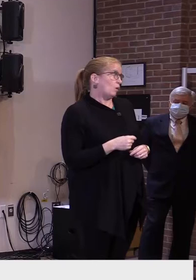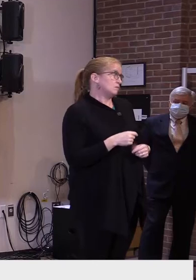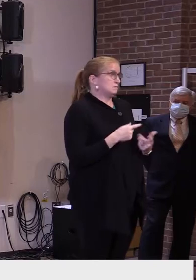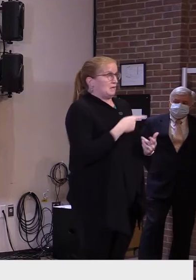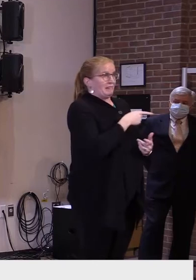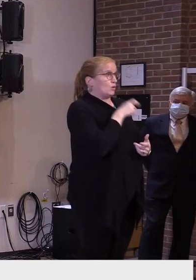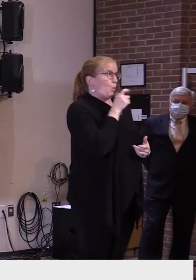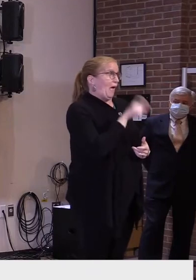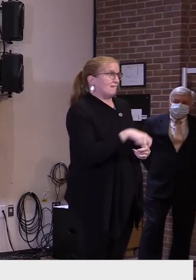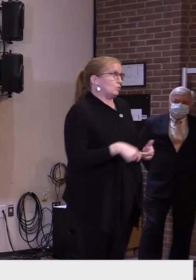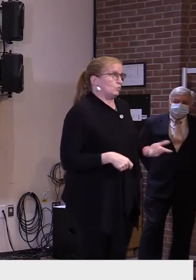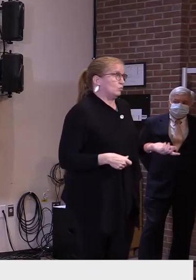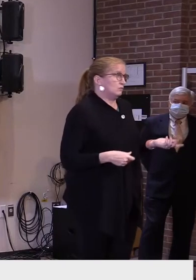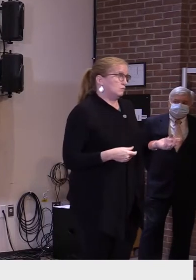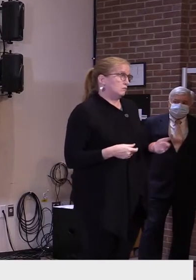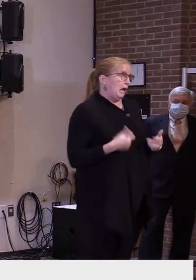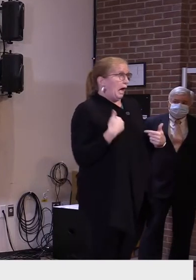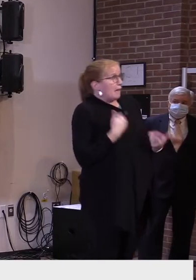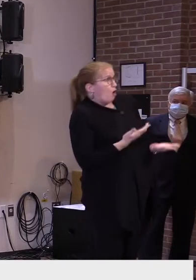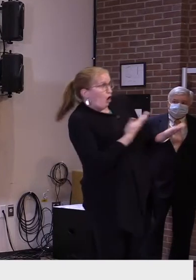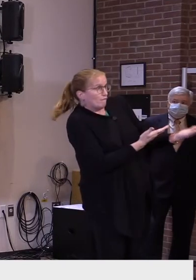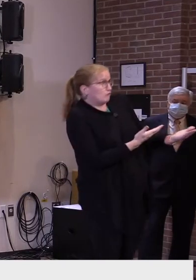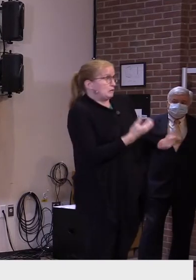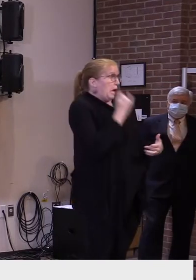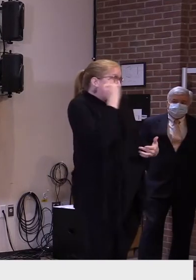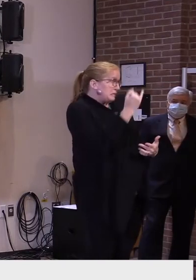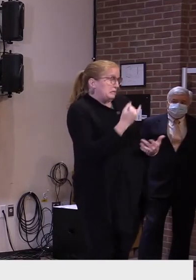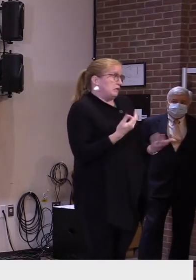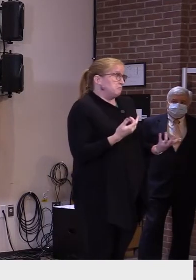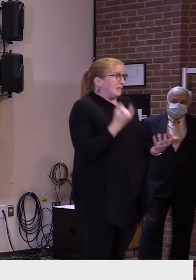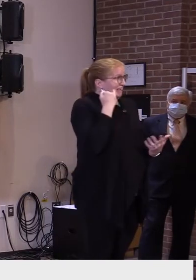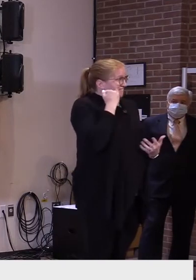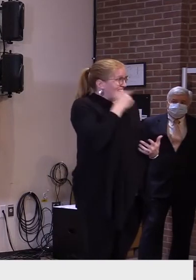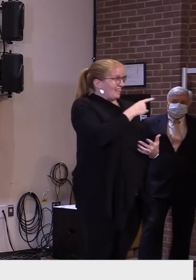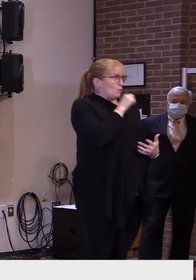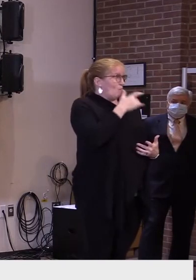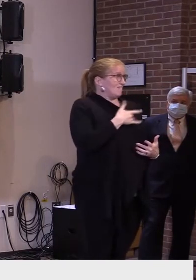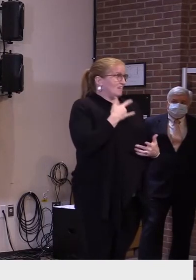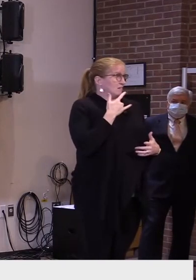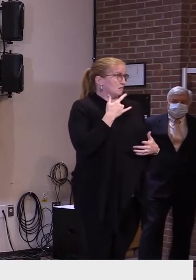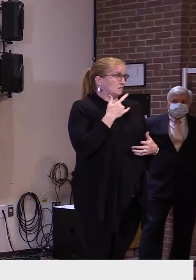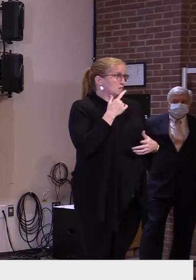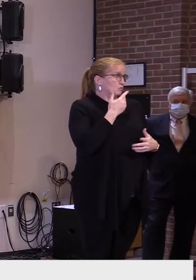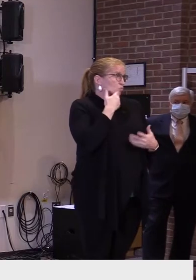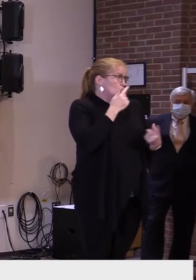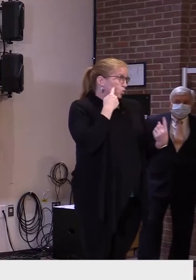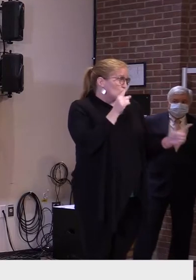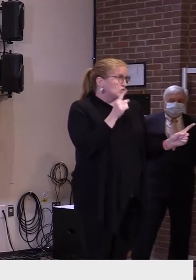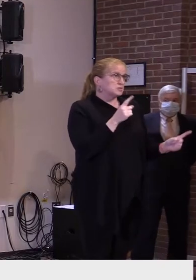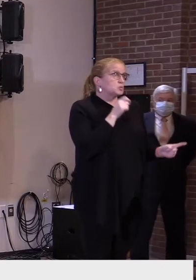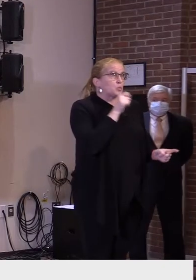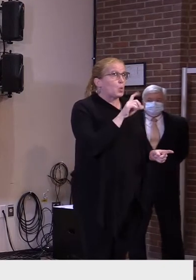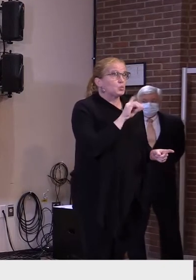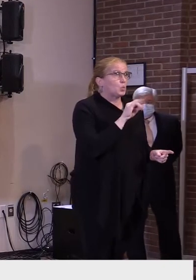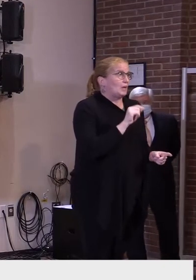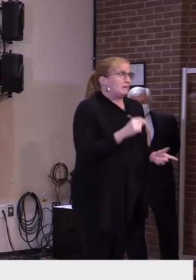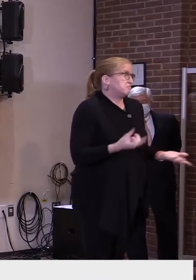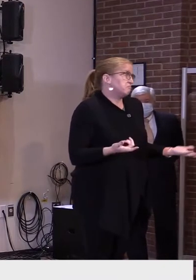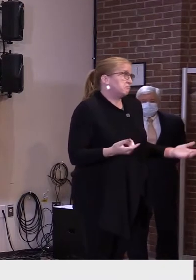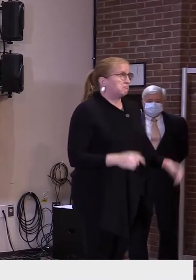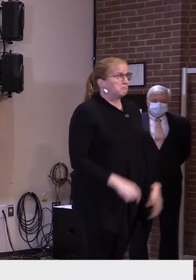I mean, I'm offering this as a compromise. It's an olive branch. If they don't think it is, don't do it. It's pretty simple.